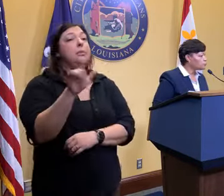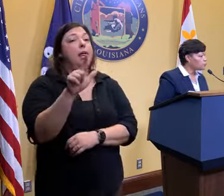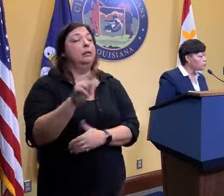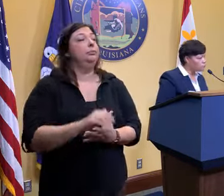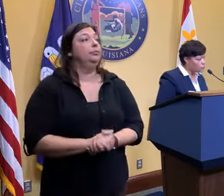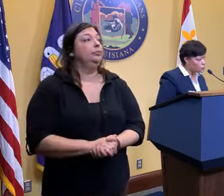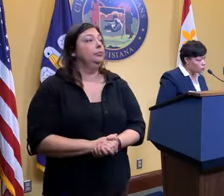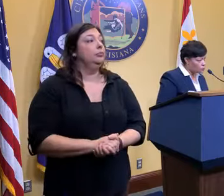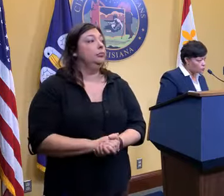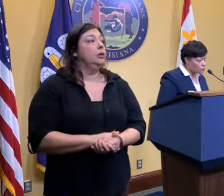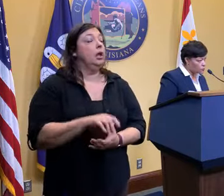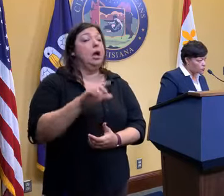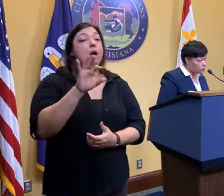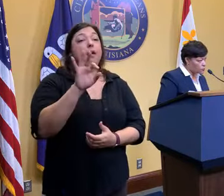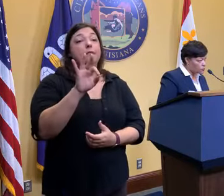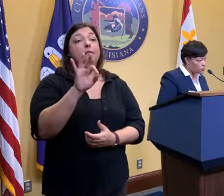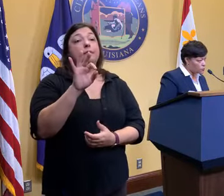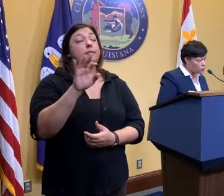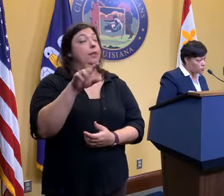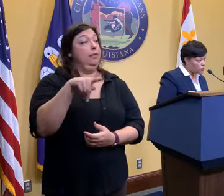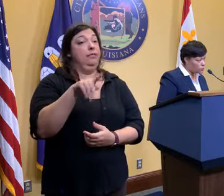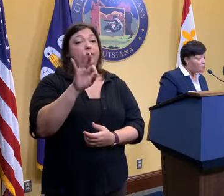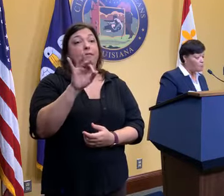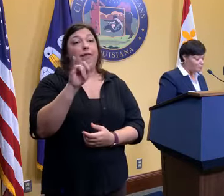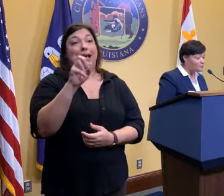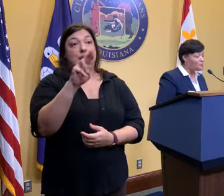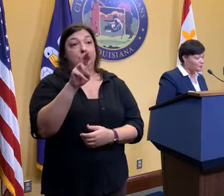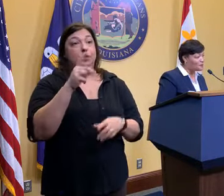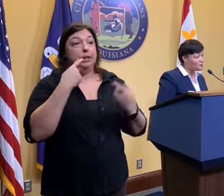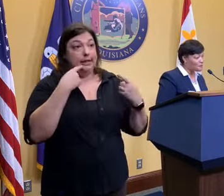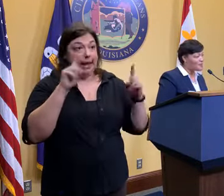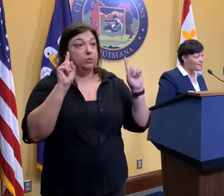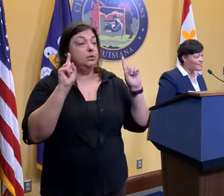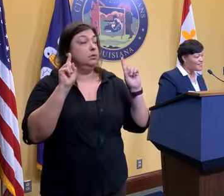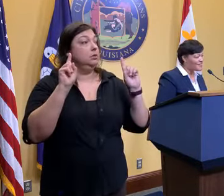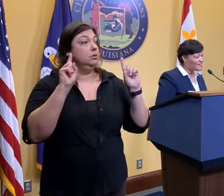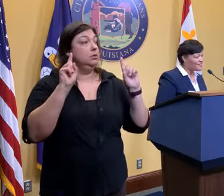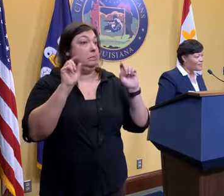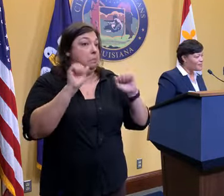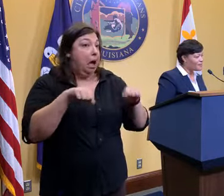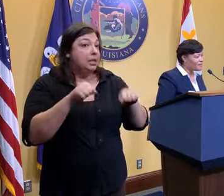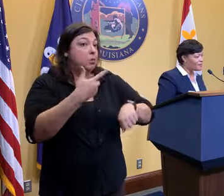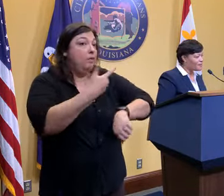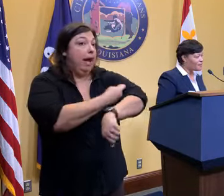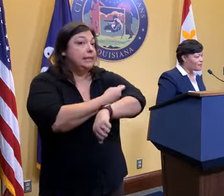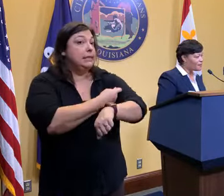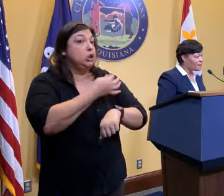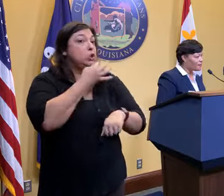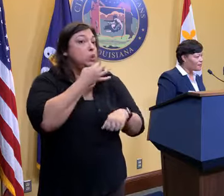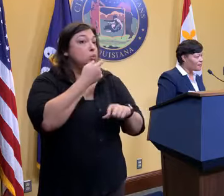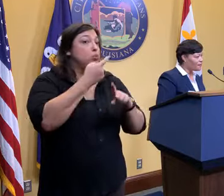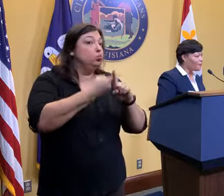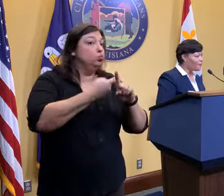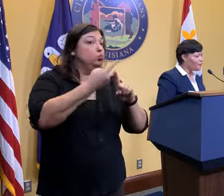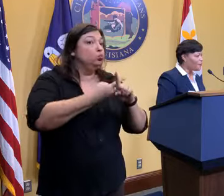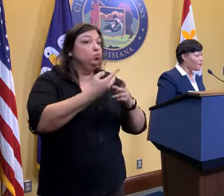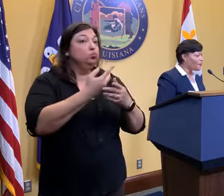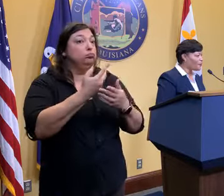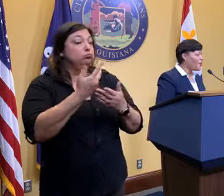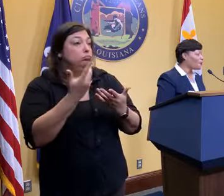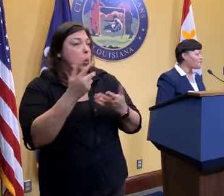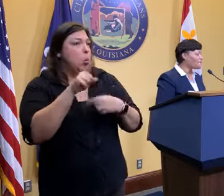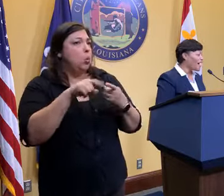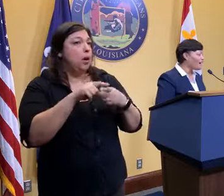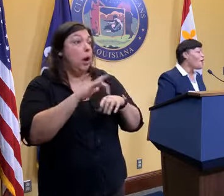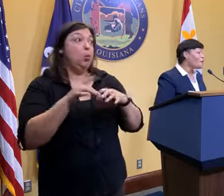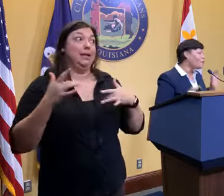WWL. With Pfizer announcing today they're ramping up, or it could be a vaccine in the coming weeks and months, what's the city's plan ultimately when it's widely